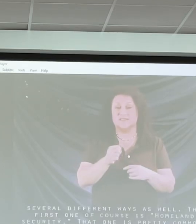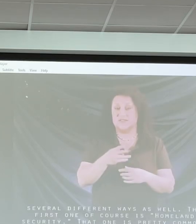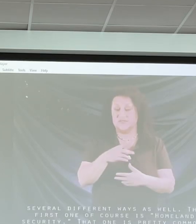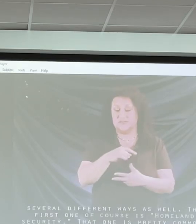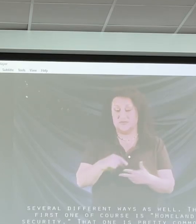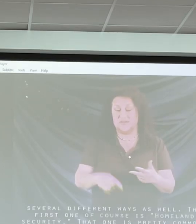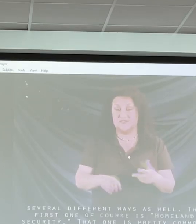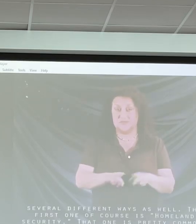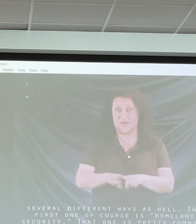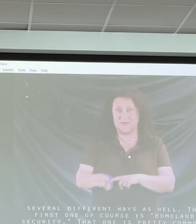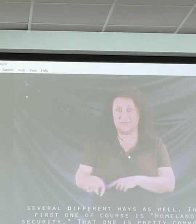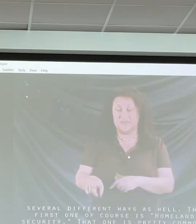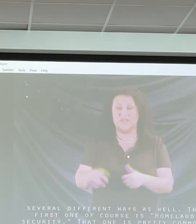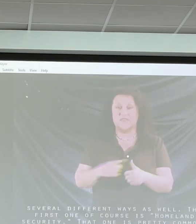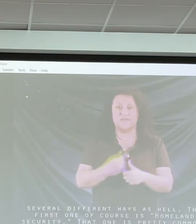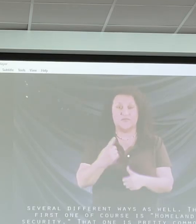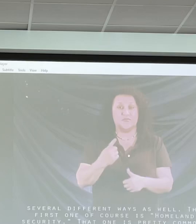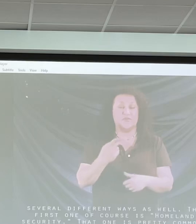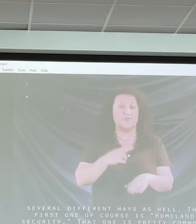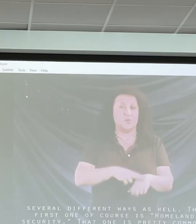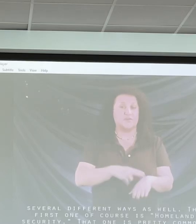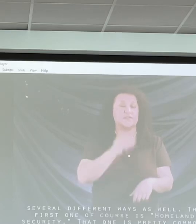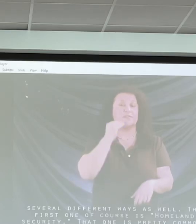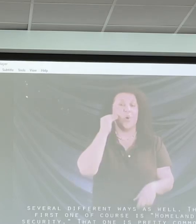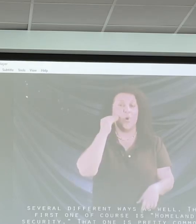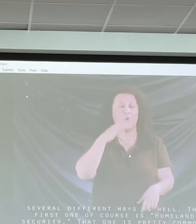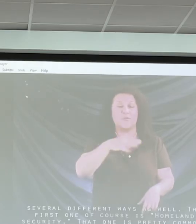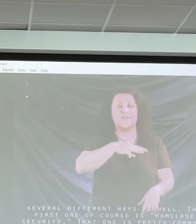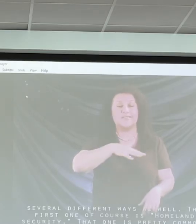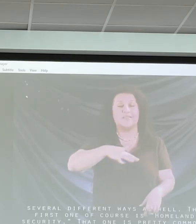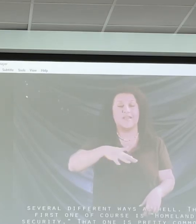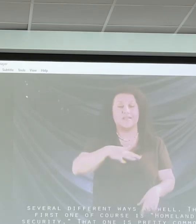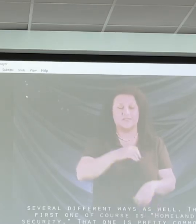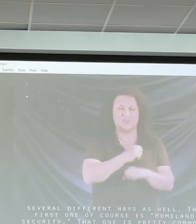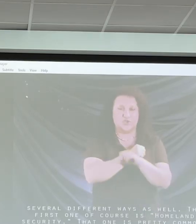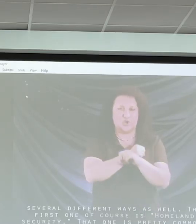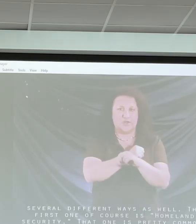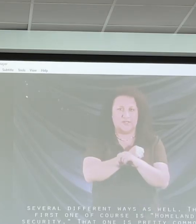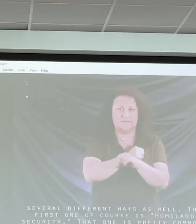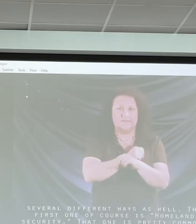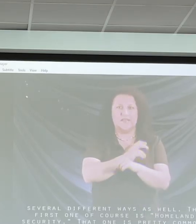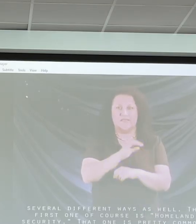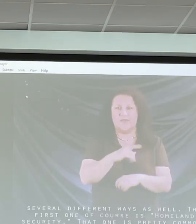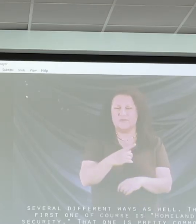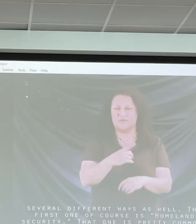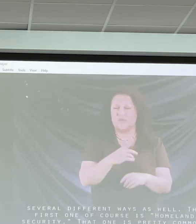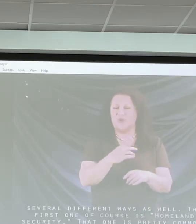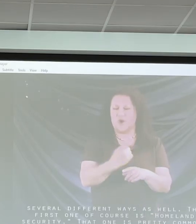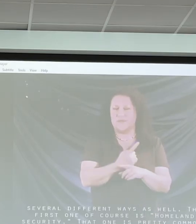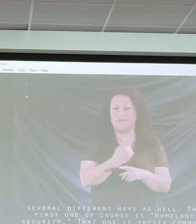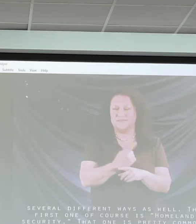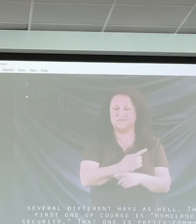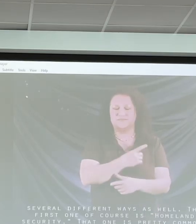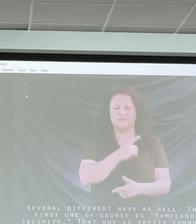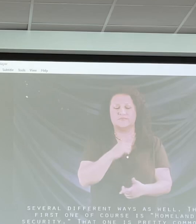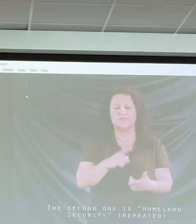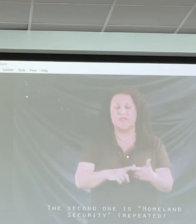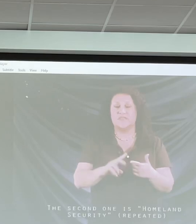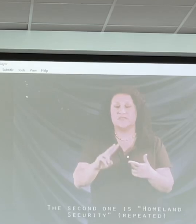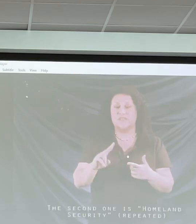different ways as well. The first one, of course, is Homeland Security. That one's pretty common. The second